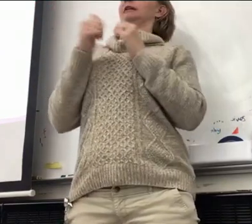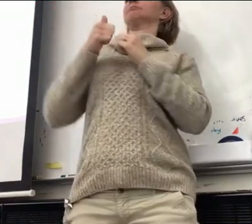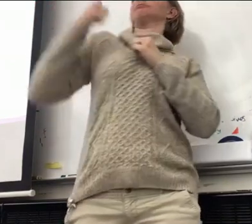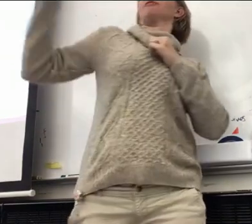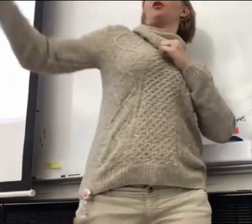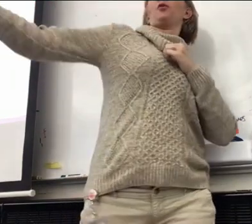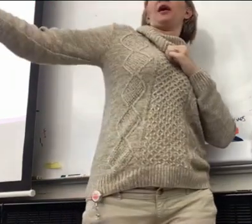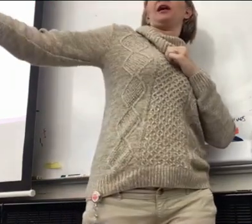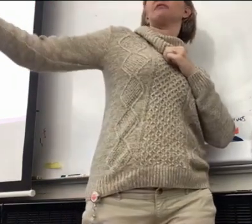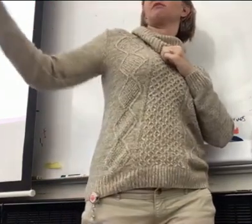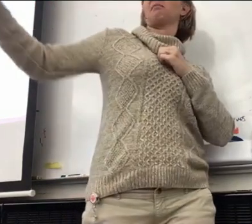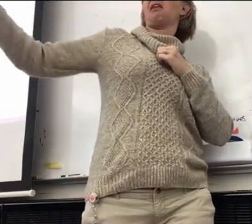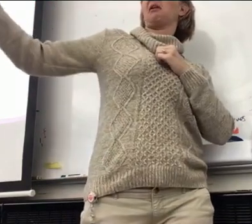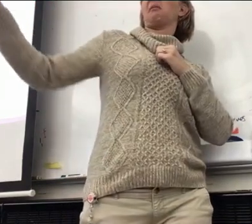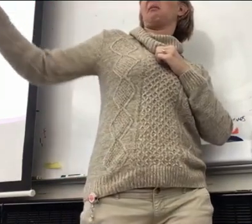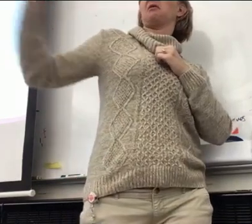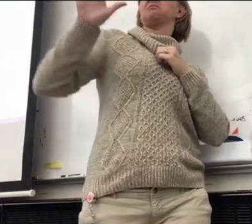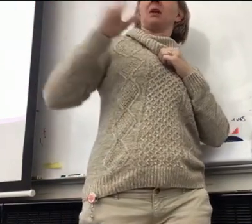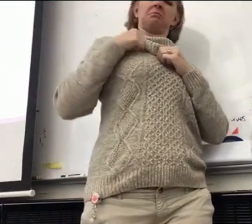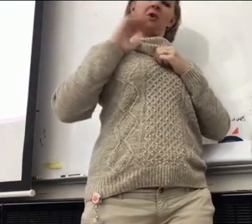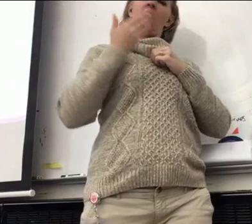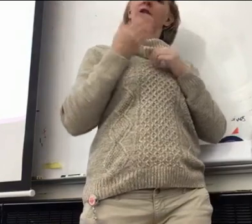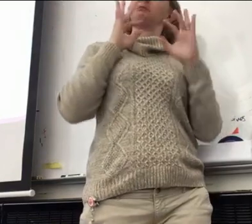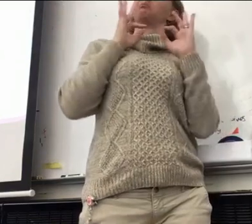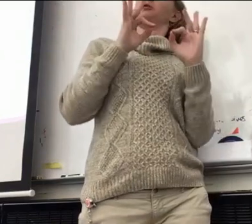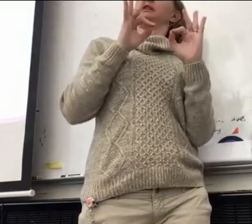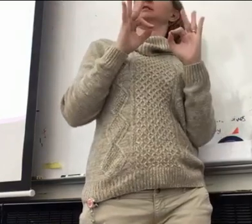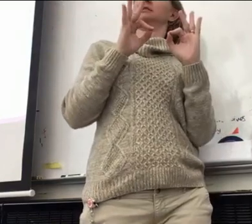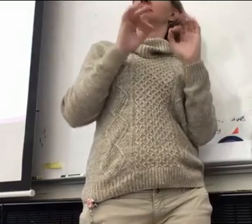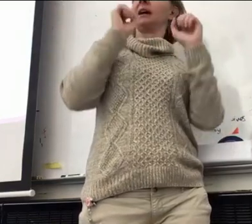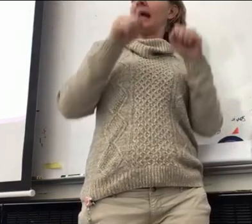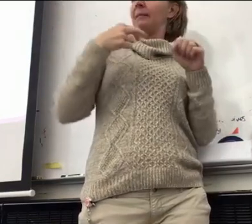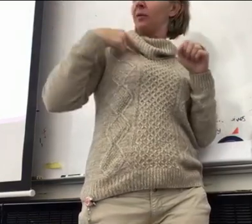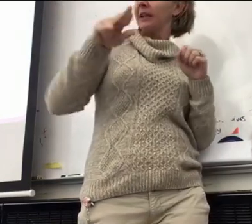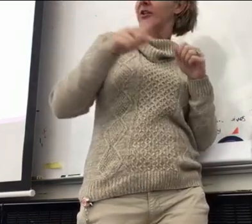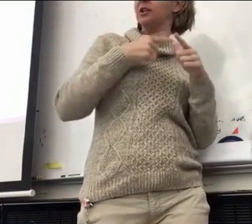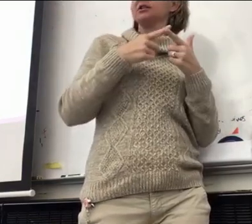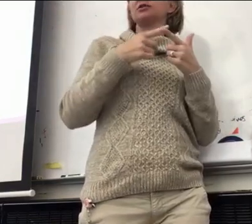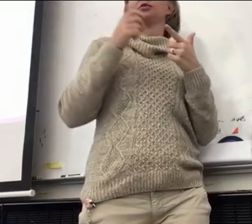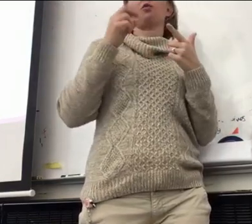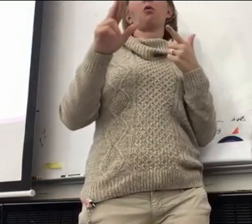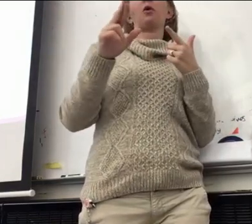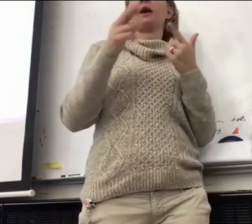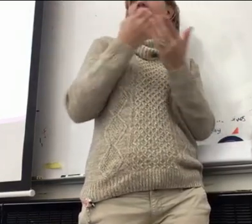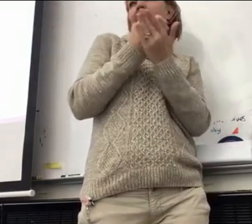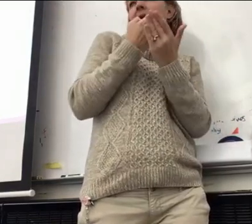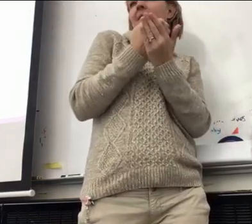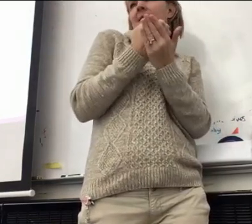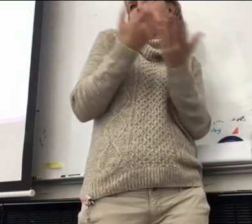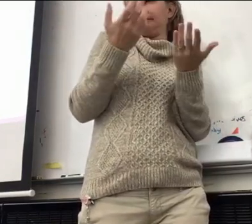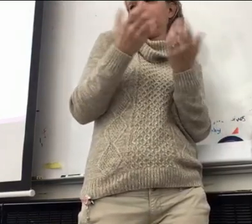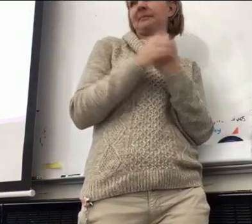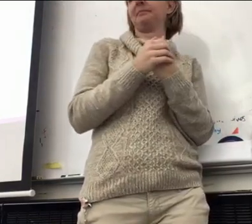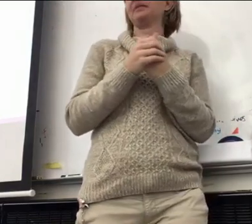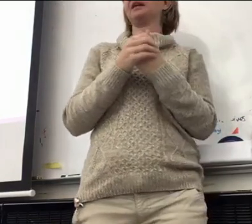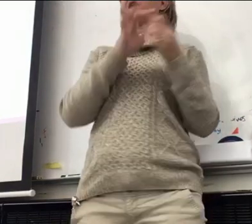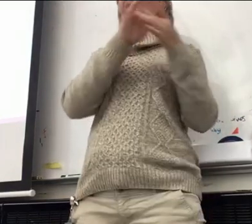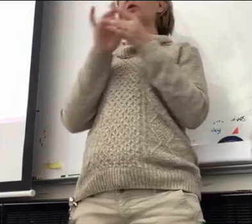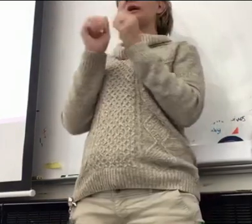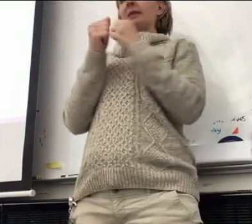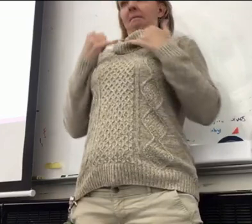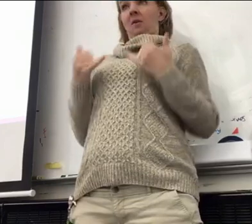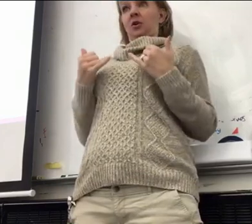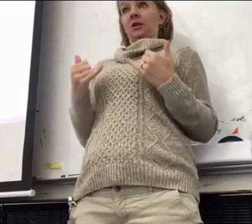from everybody else that is going to be perfect. These can either be religious or they could be economic. Now, in terms of the